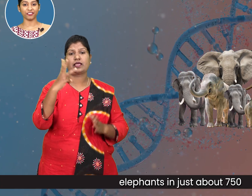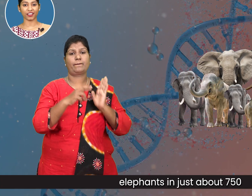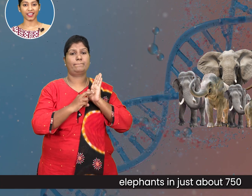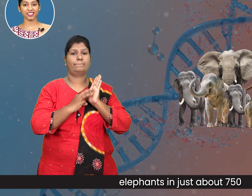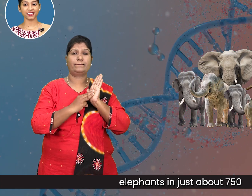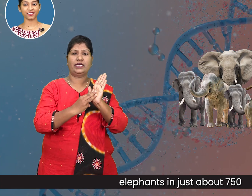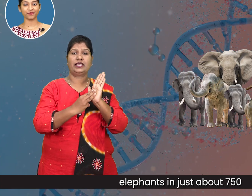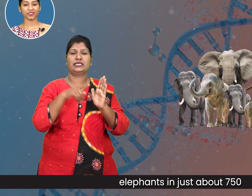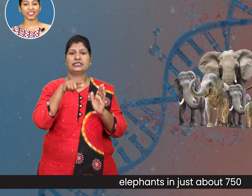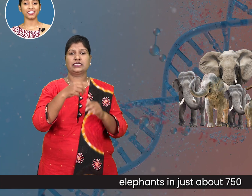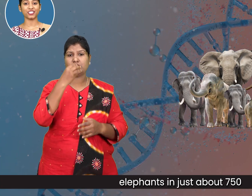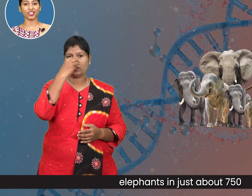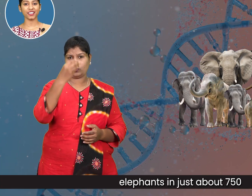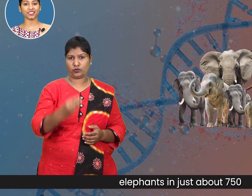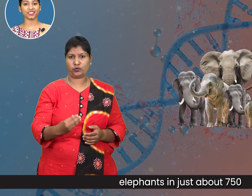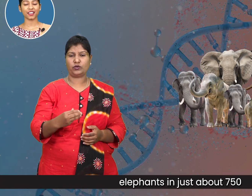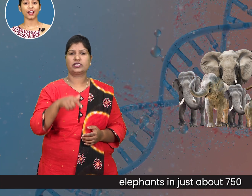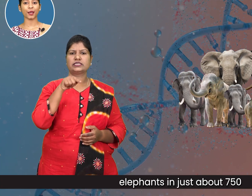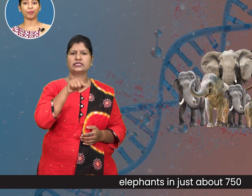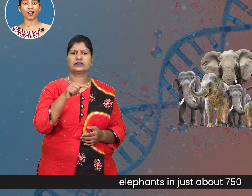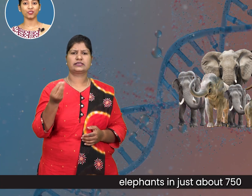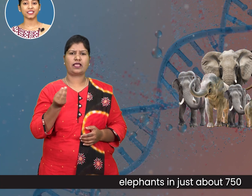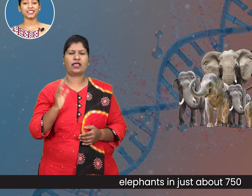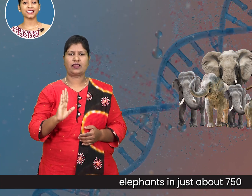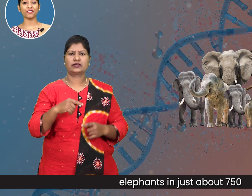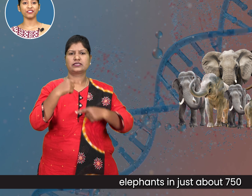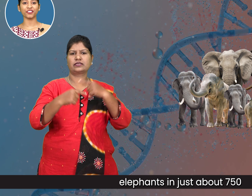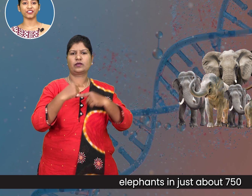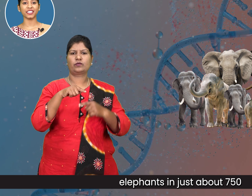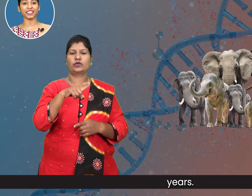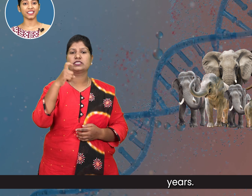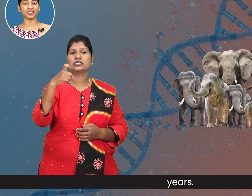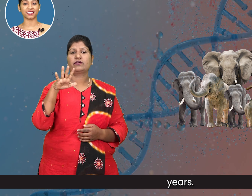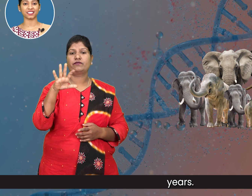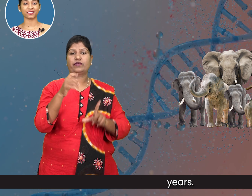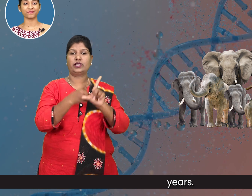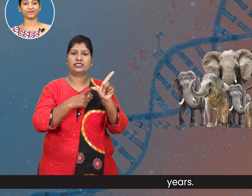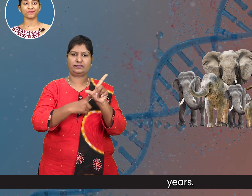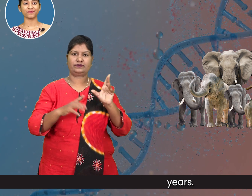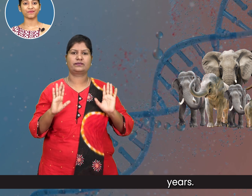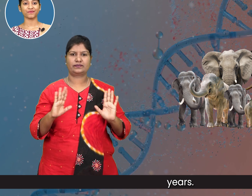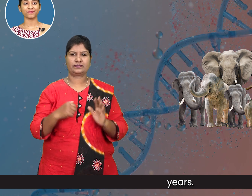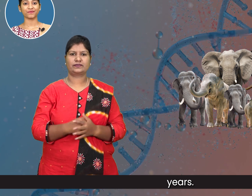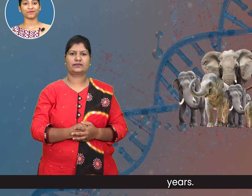million elephants in just about 750 years.